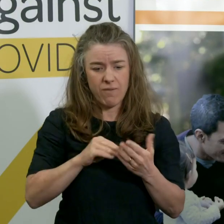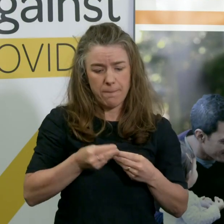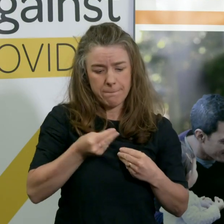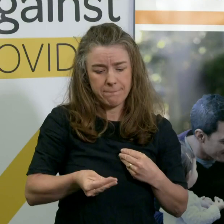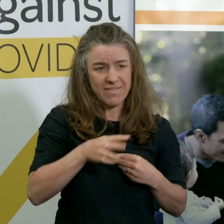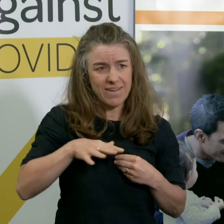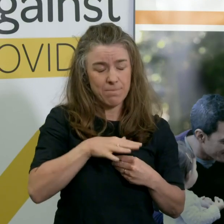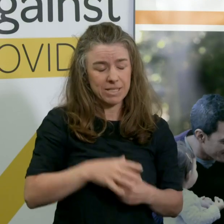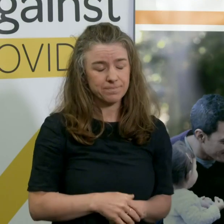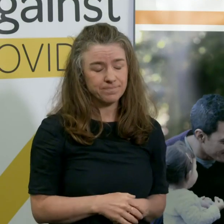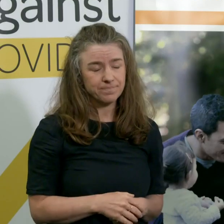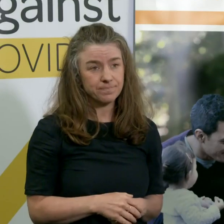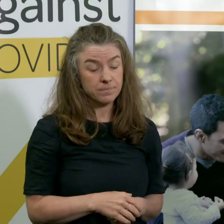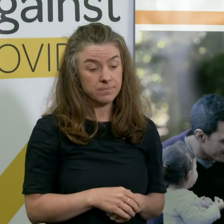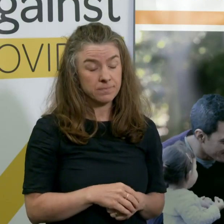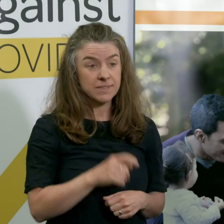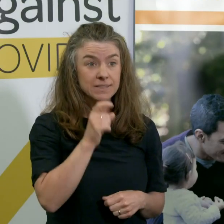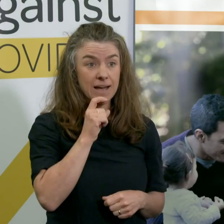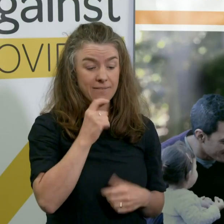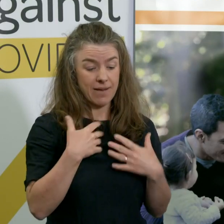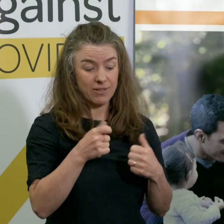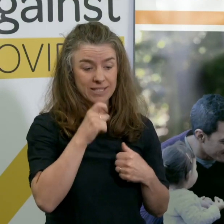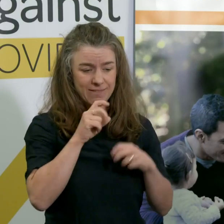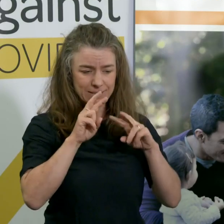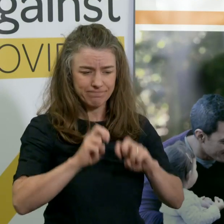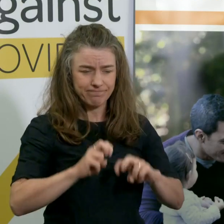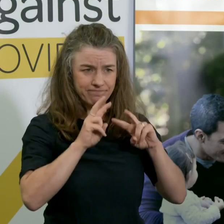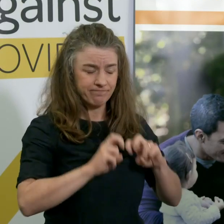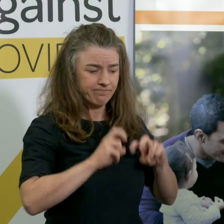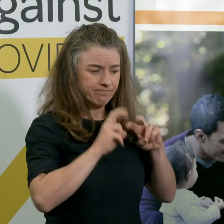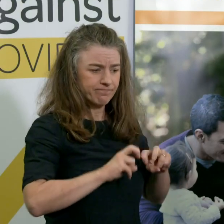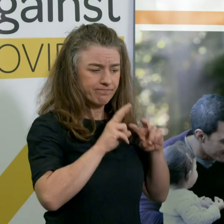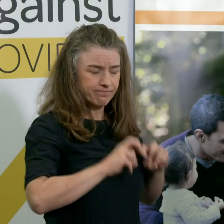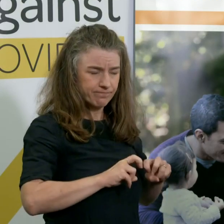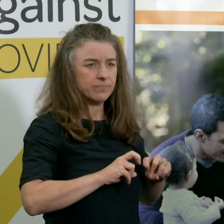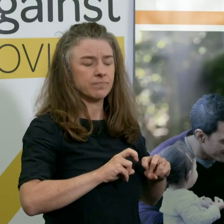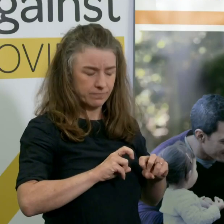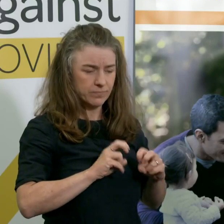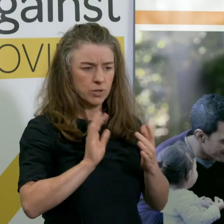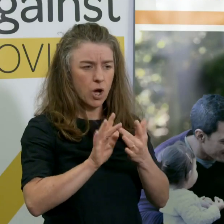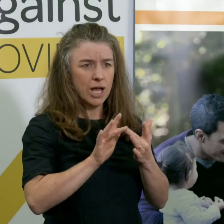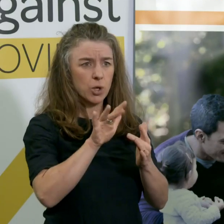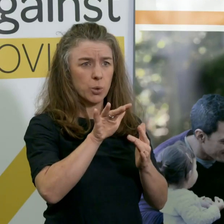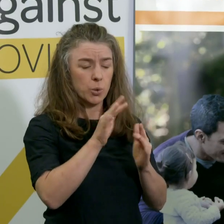in detail so we can quickly identify all the close contacts and isolate them.